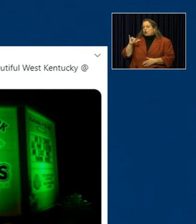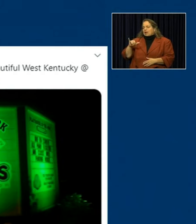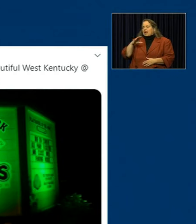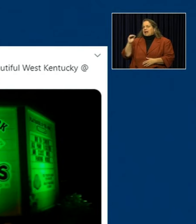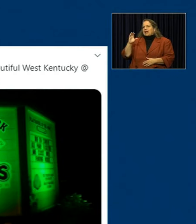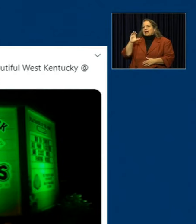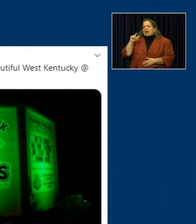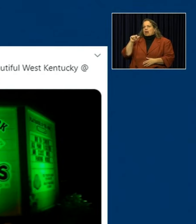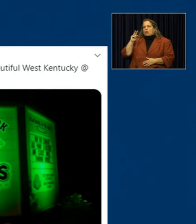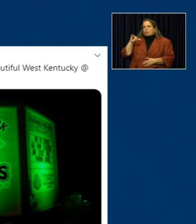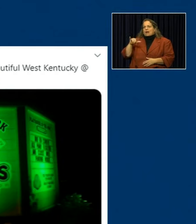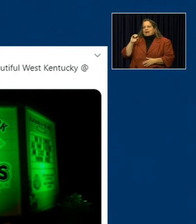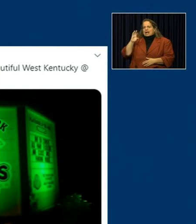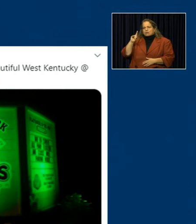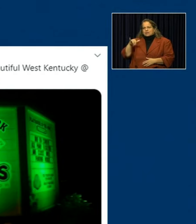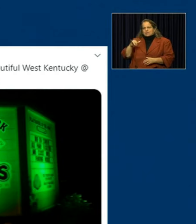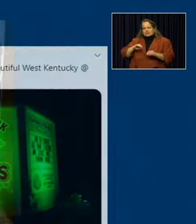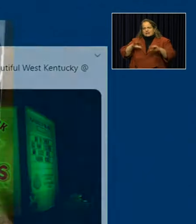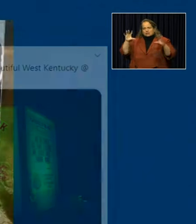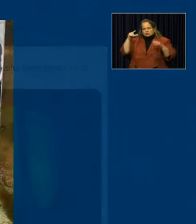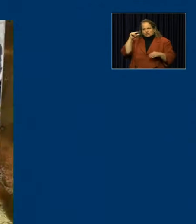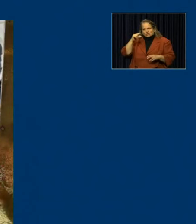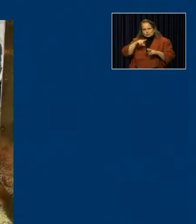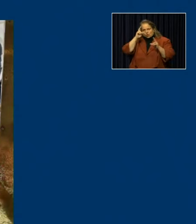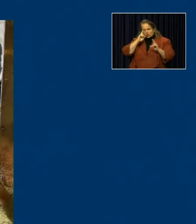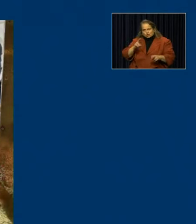County, lighting up green to honor people.